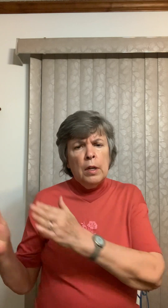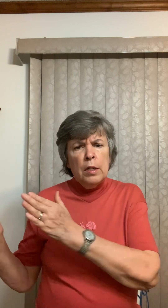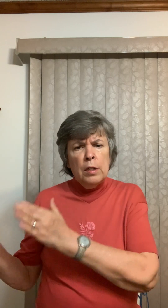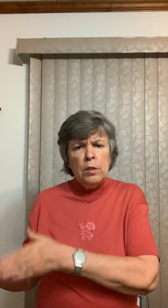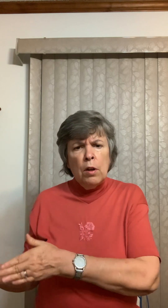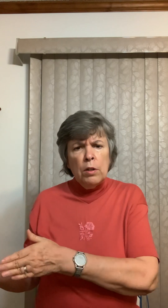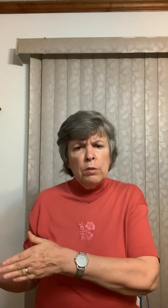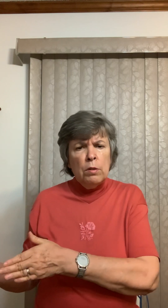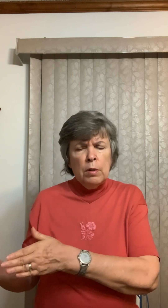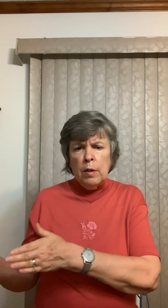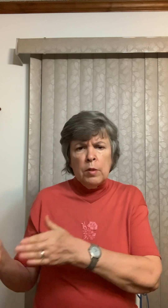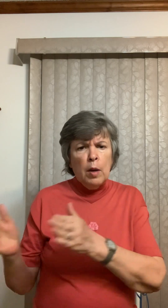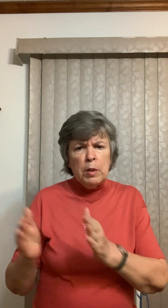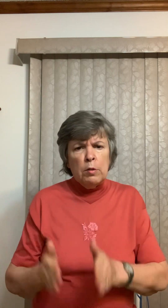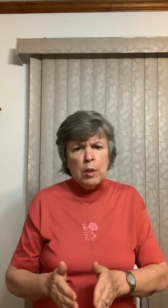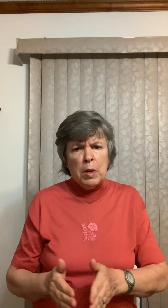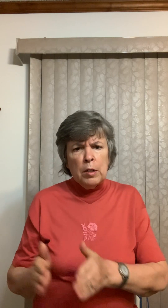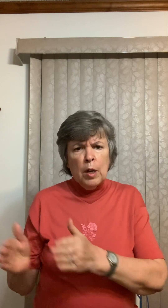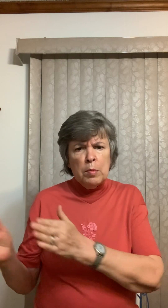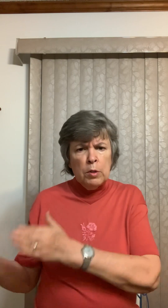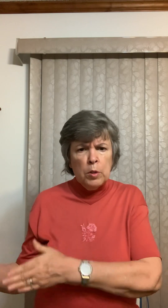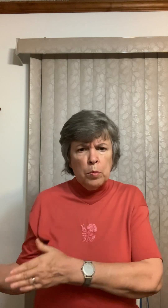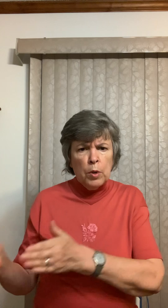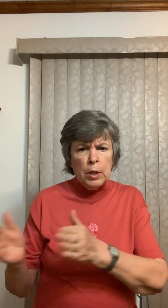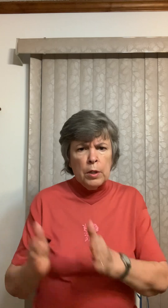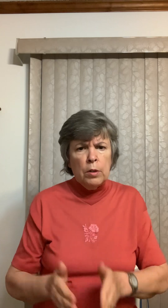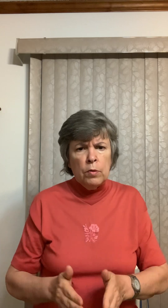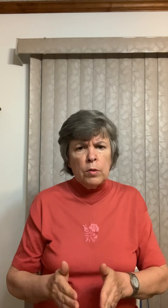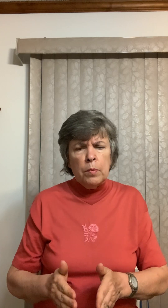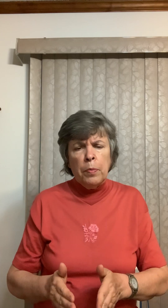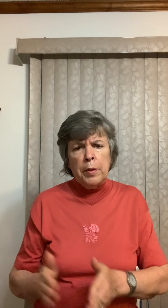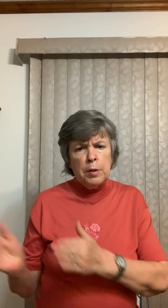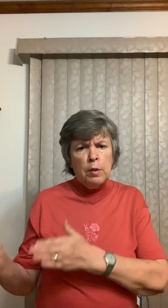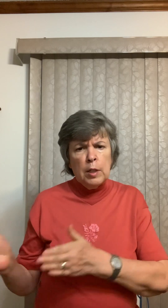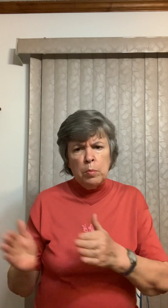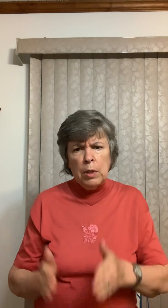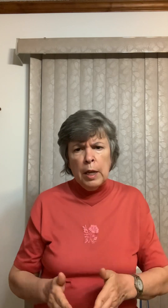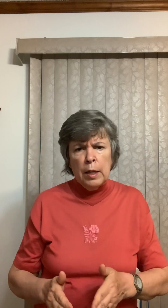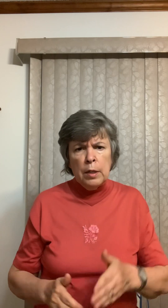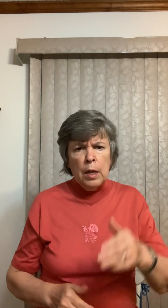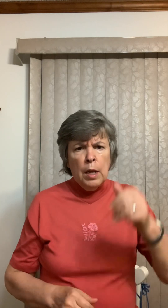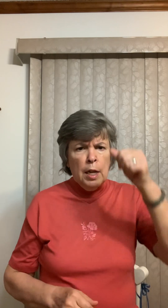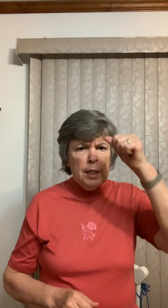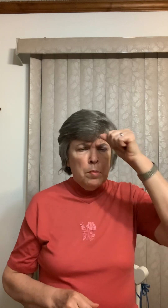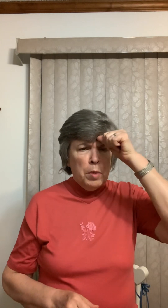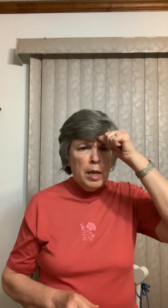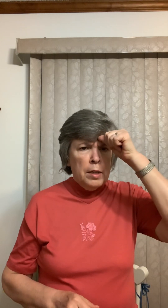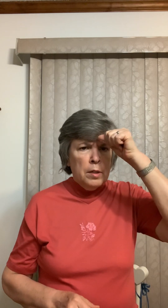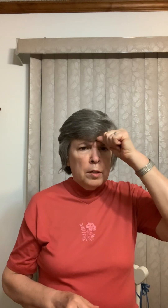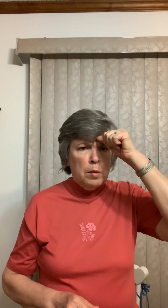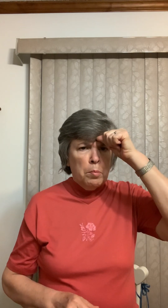in a song, you don't have time to do it that many times. So you just bring it over. So that's plan. And then man is a